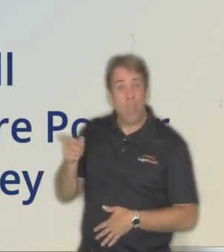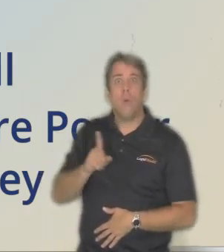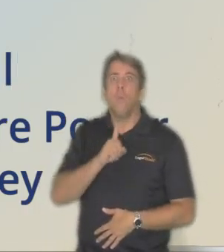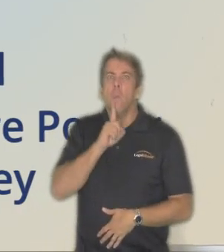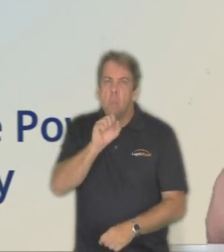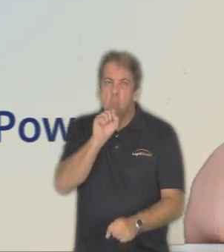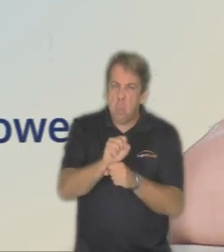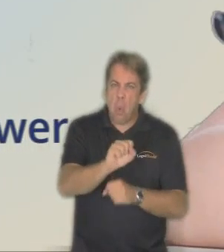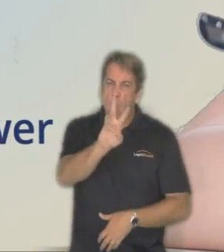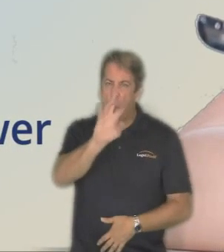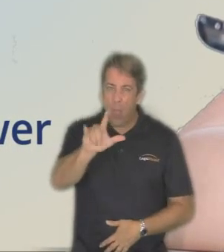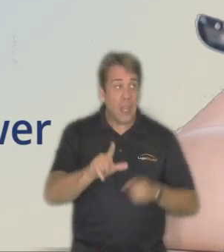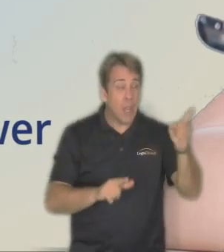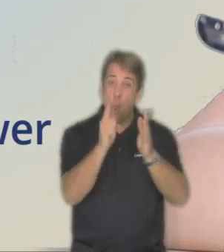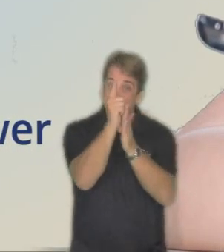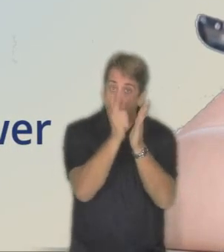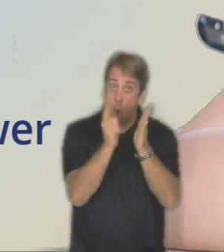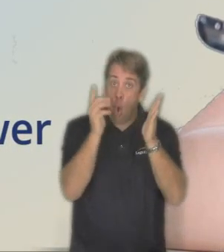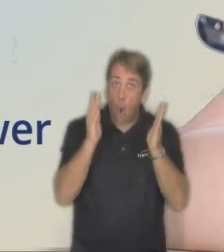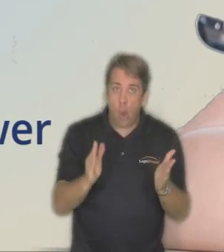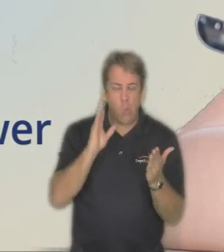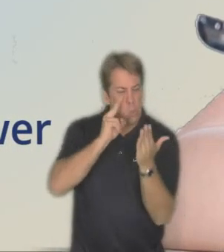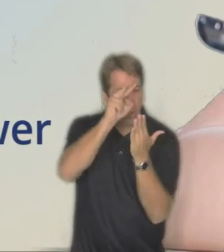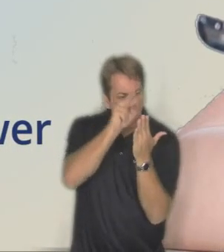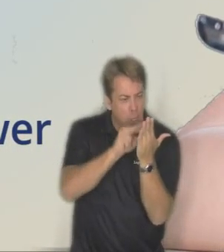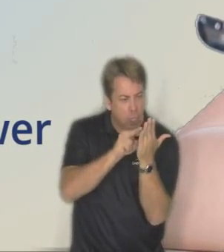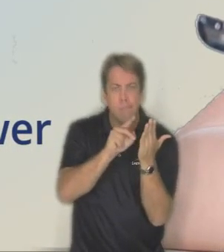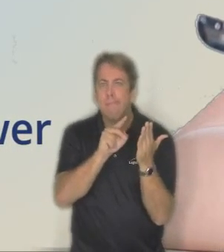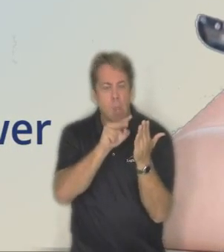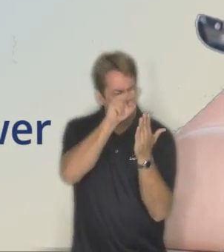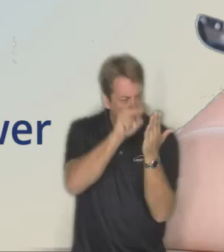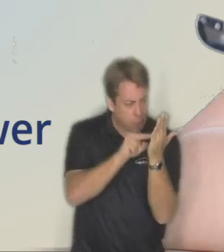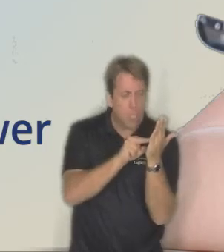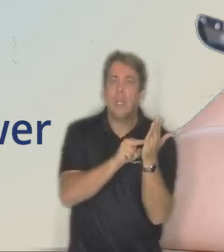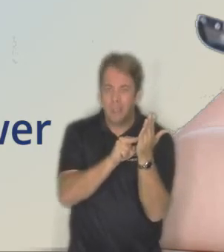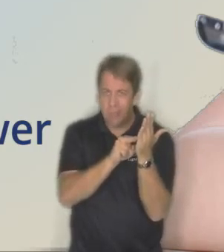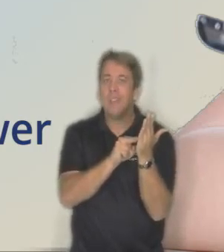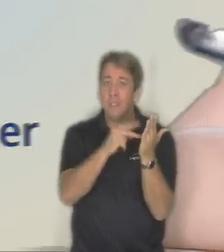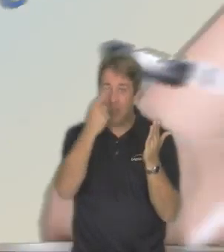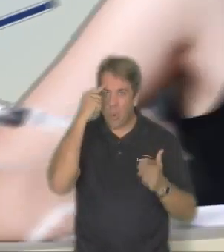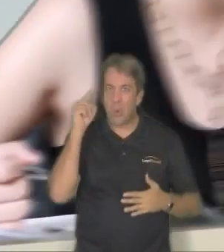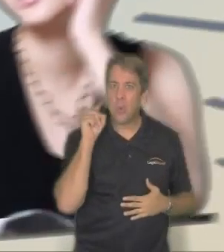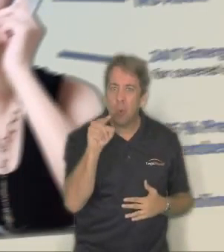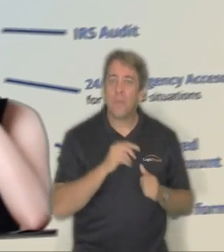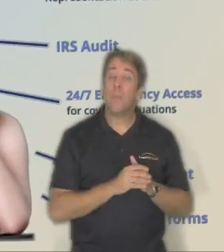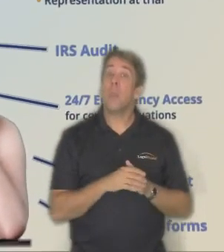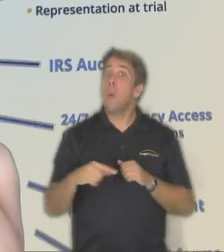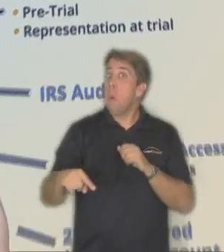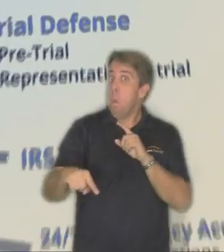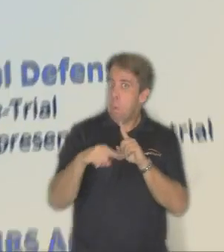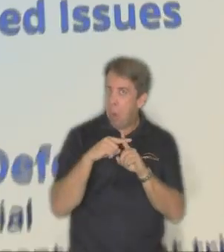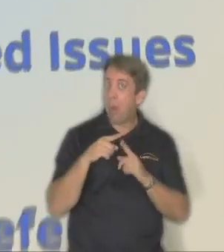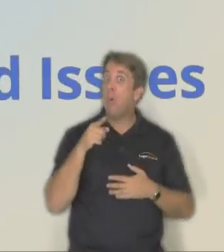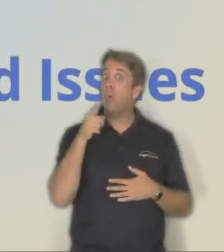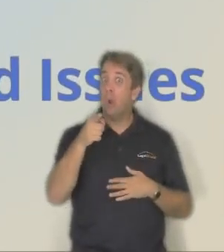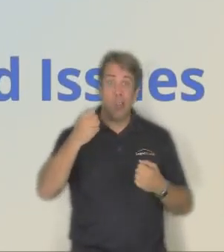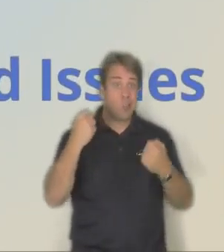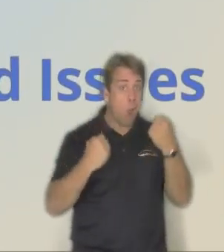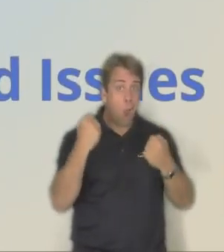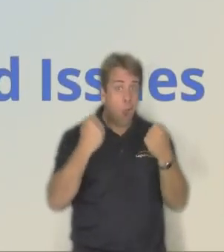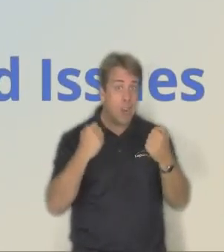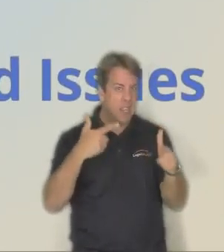but rather a will custom prepared for you by an attorney. Another major area of coverage is motor vehicle legal services.